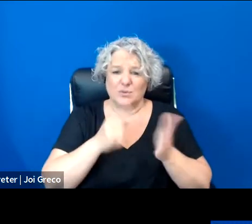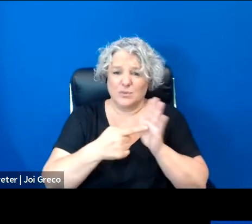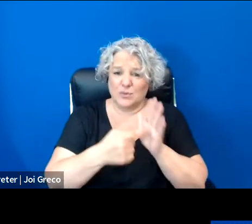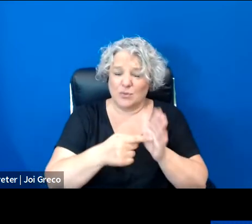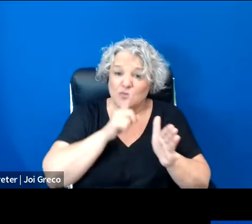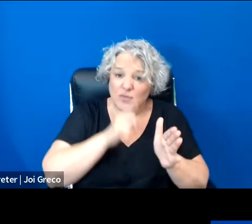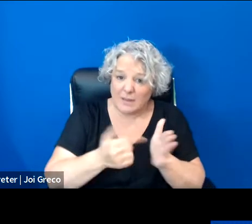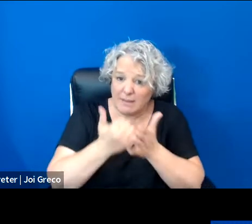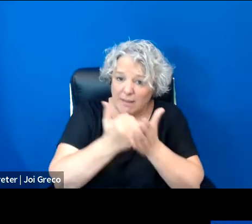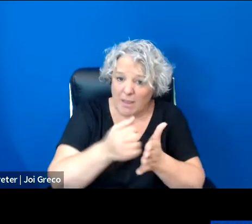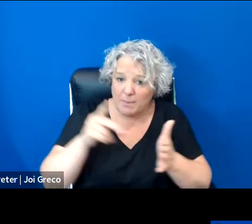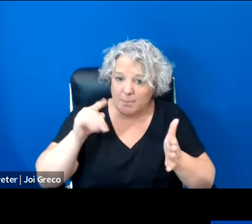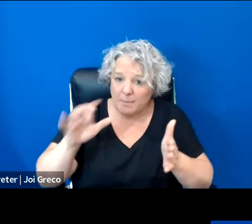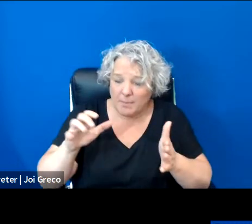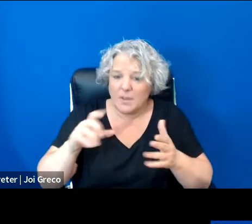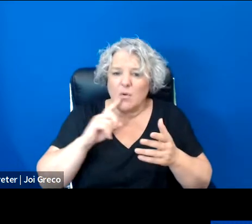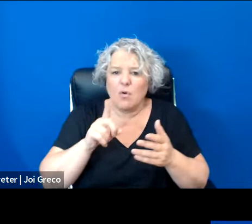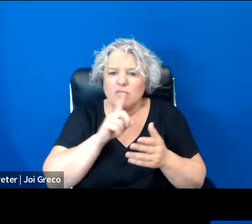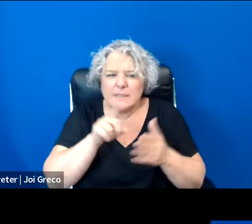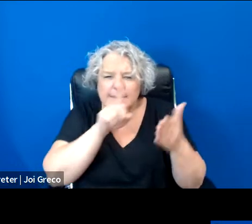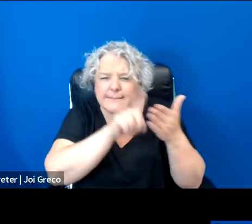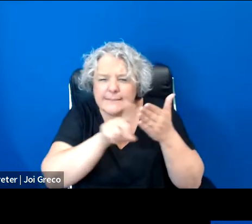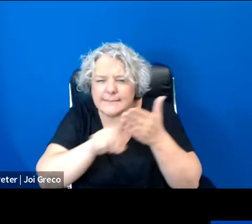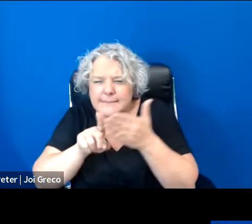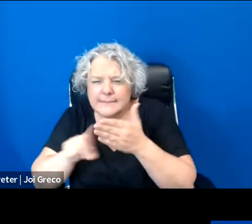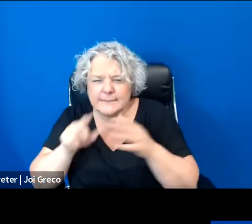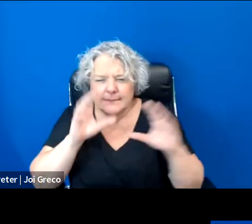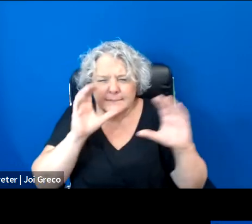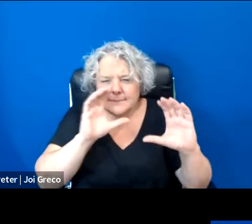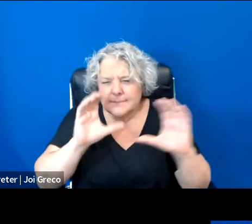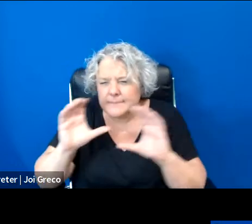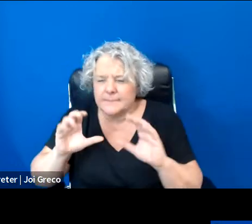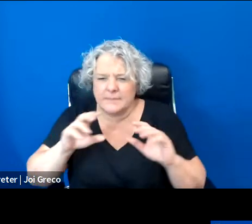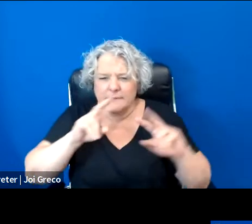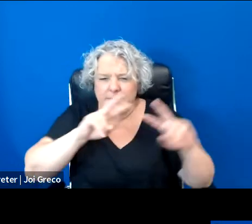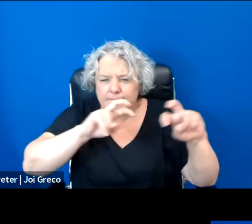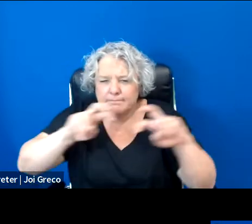or investigate whose interests are being seen. I'm wondering if you can comment a bit on that.